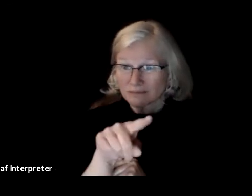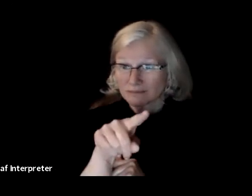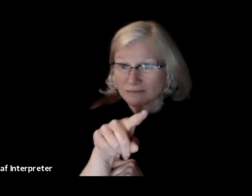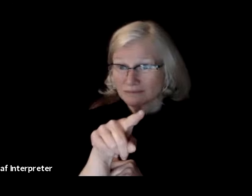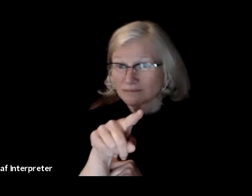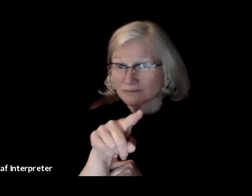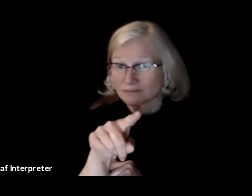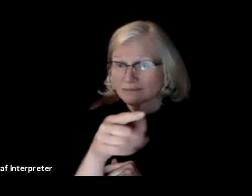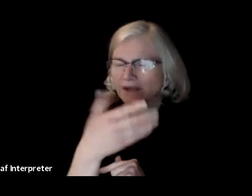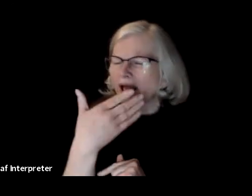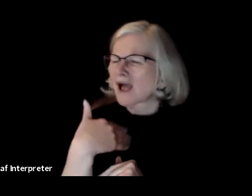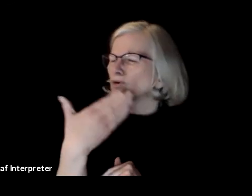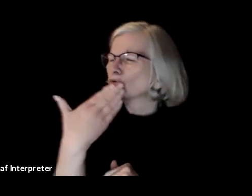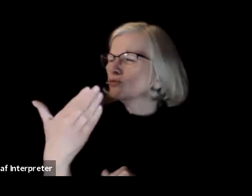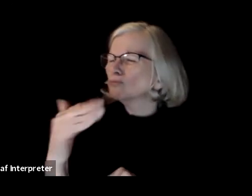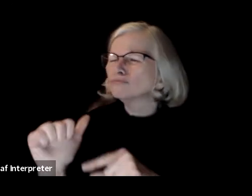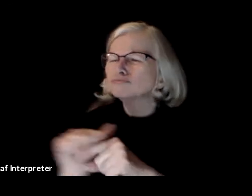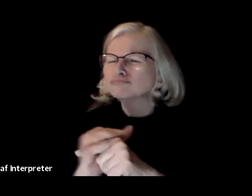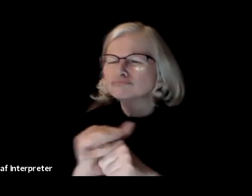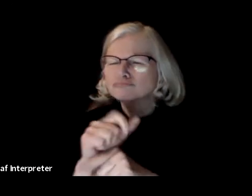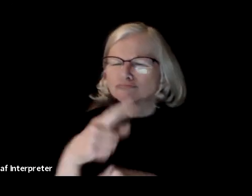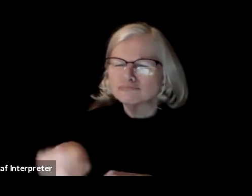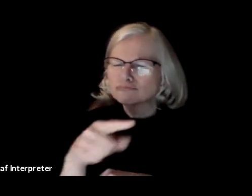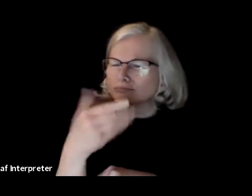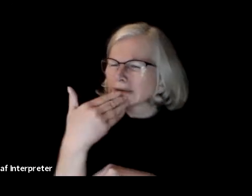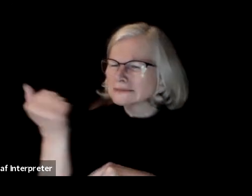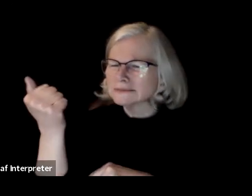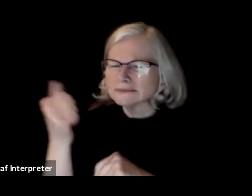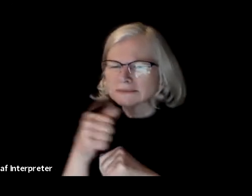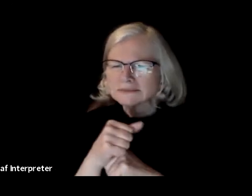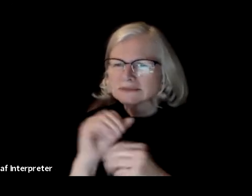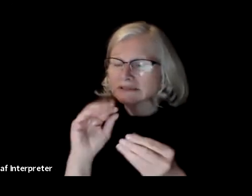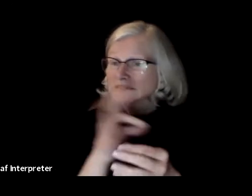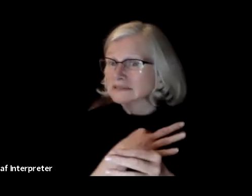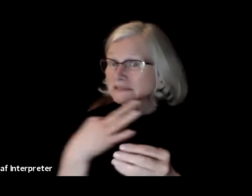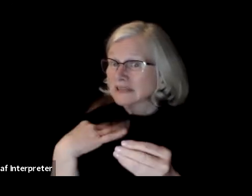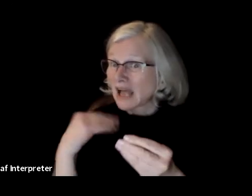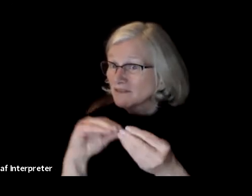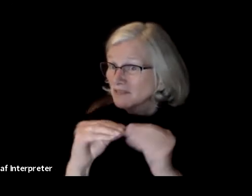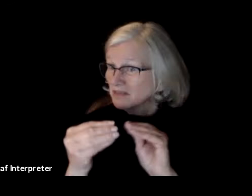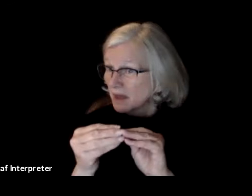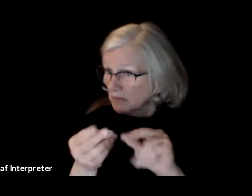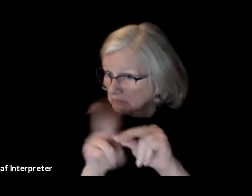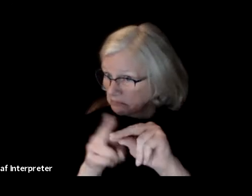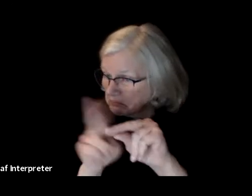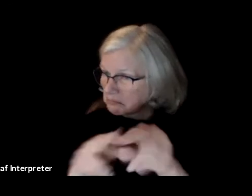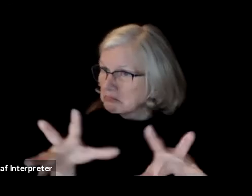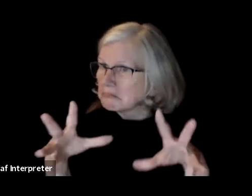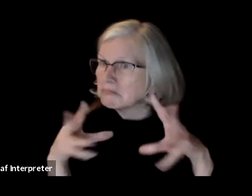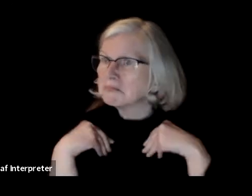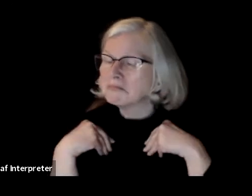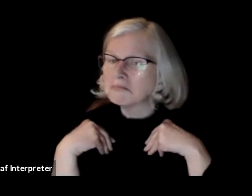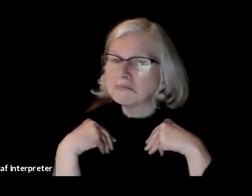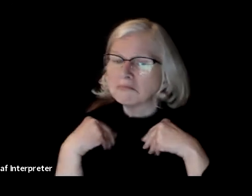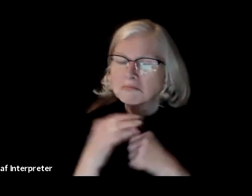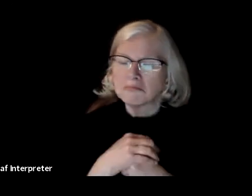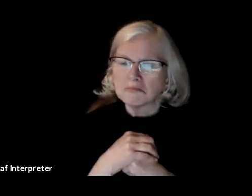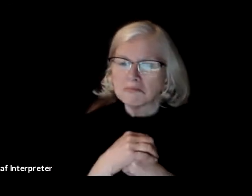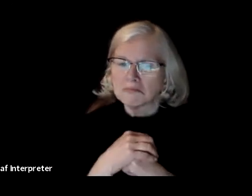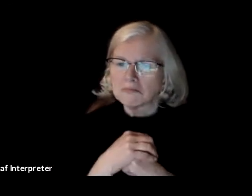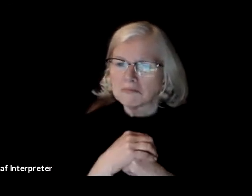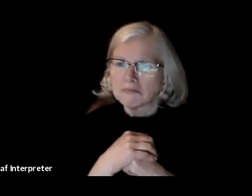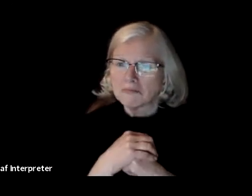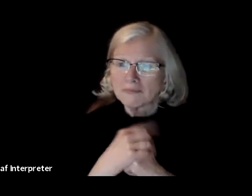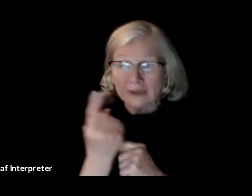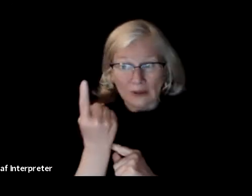staff acceptance of the vaccine. And as noted, you're going to hear from one of those providers in just a moment. One of the things we have learned